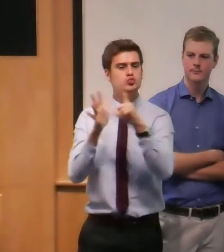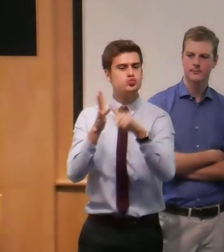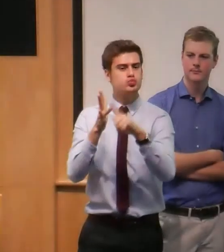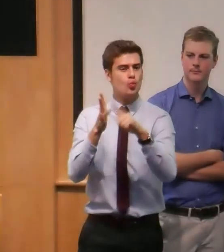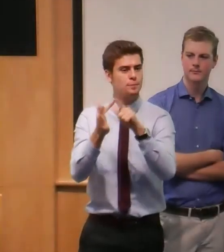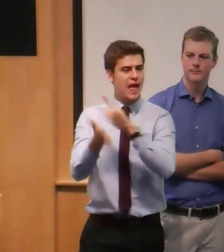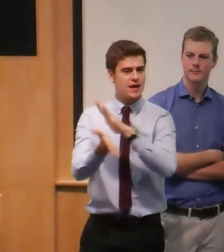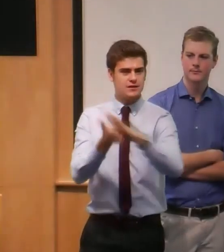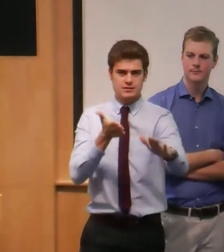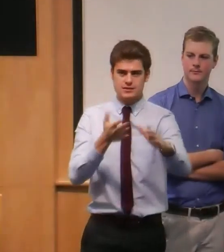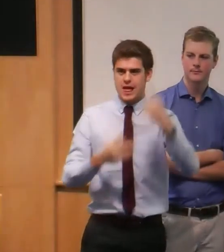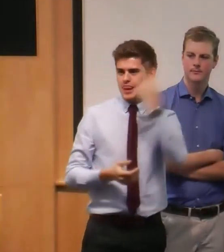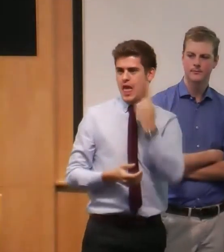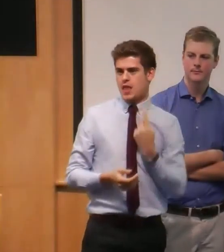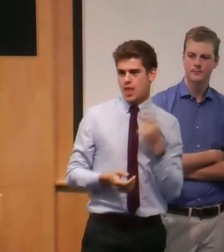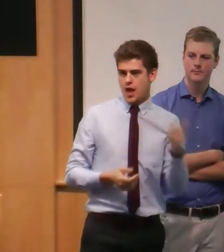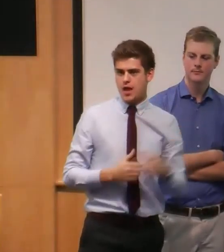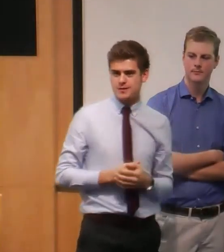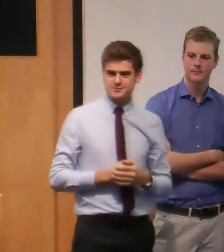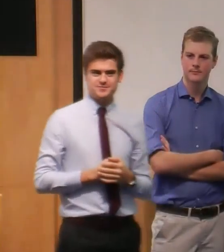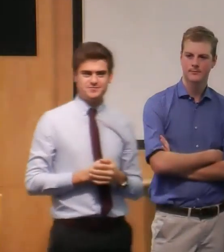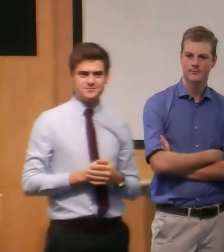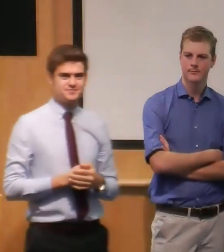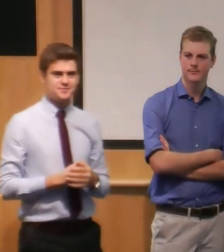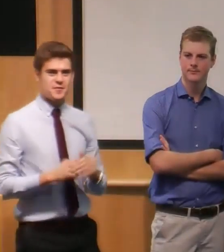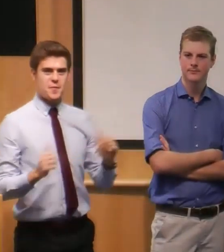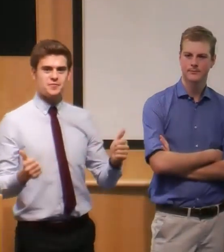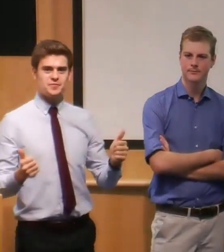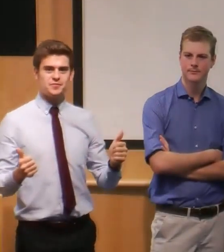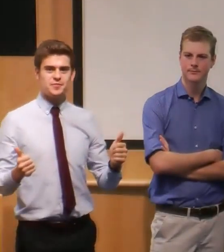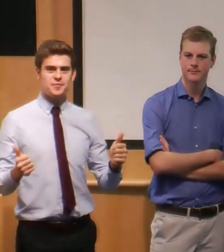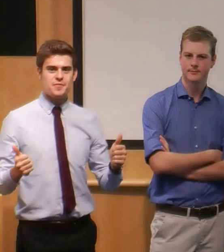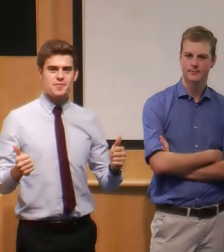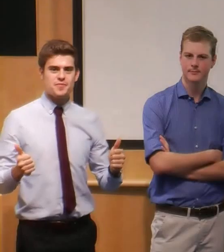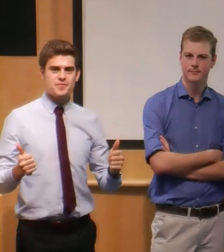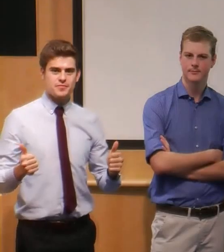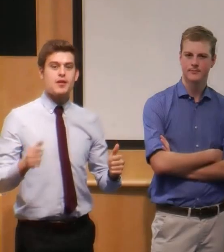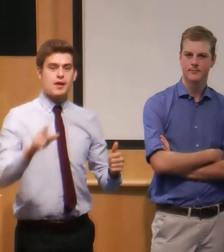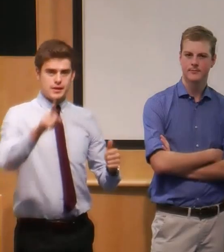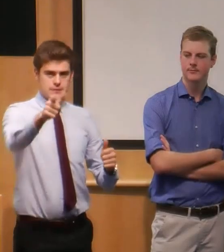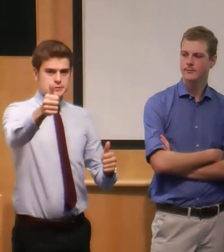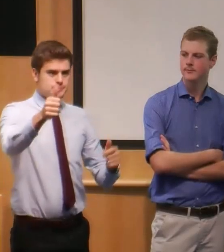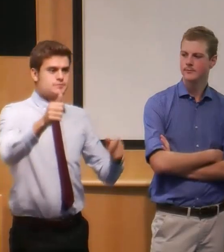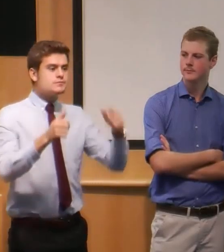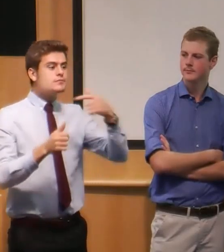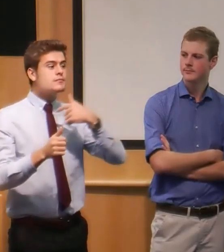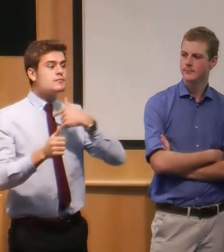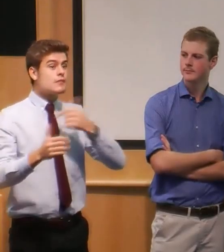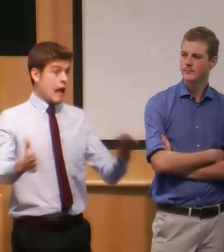together. As I say, Leila couldn't make it this morning. She's got commitments.